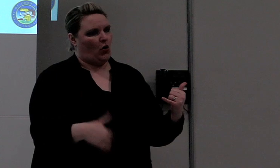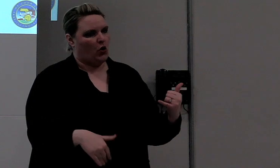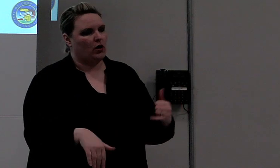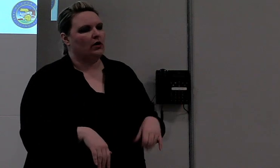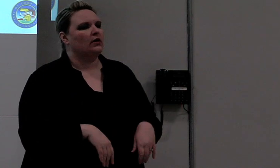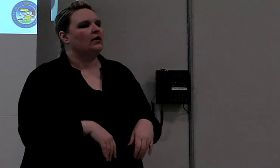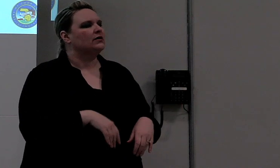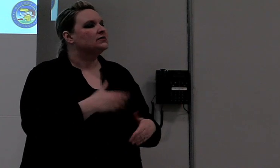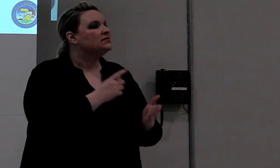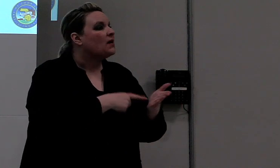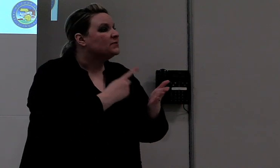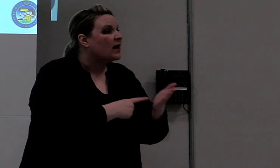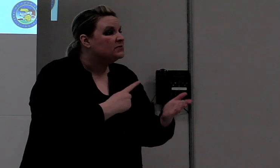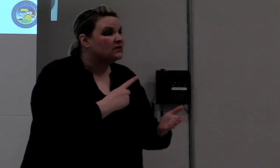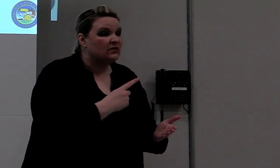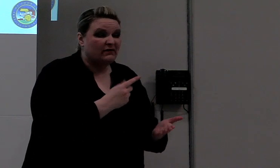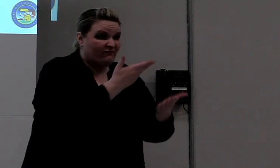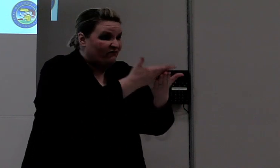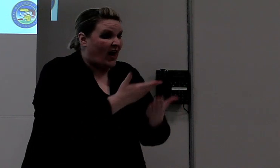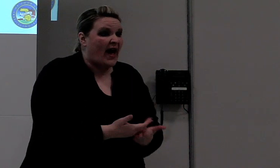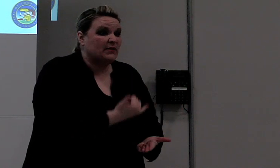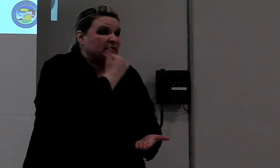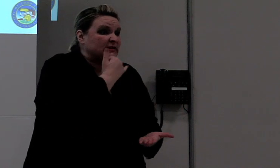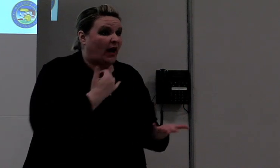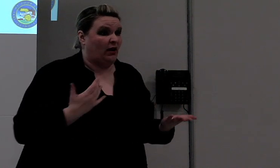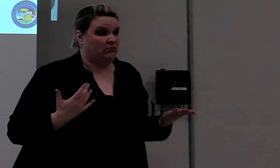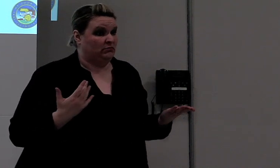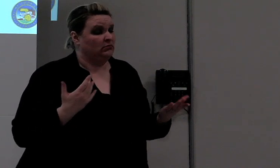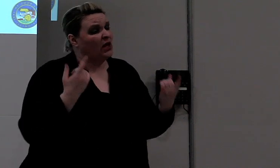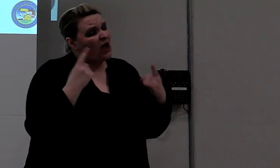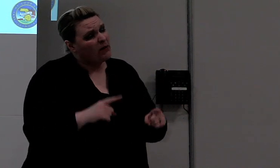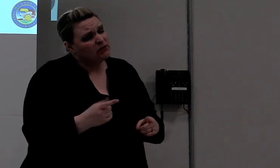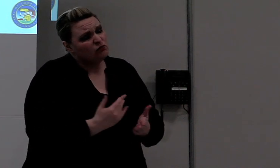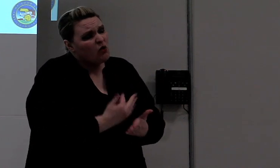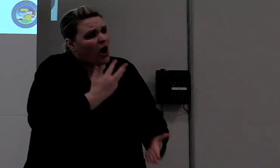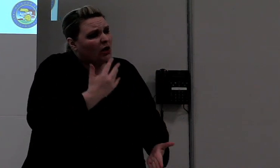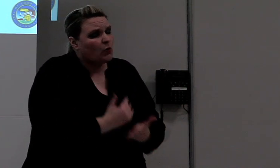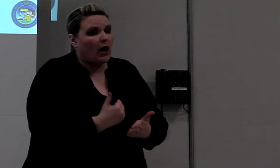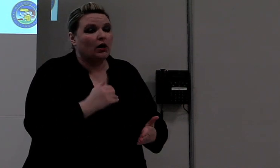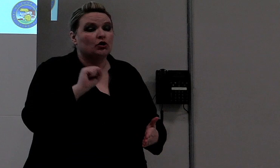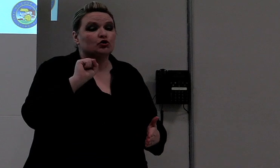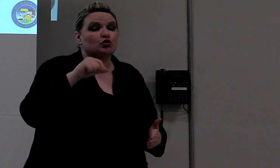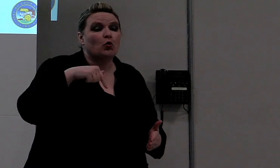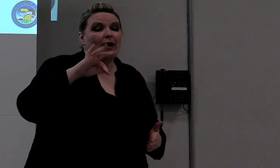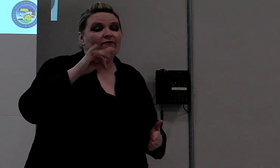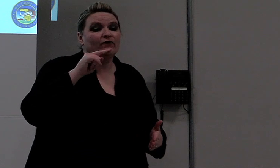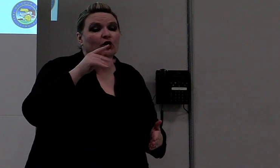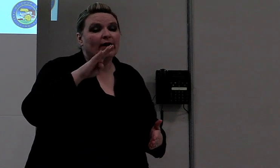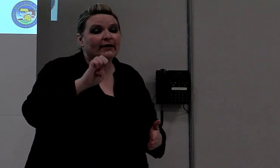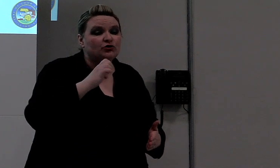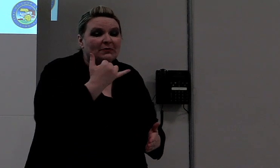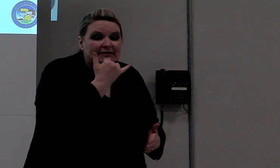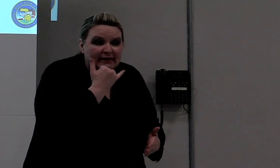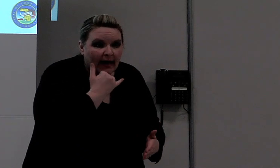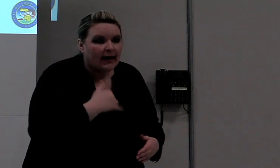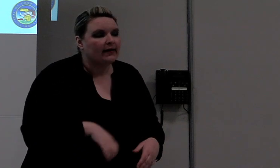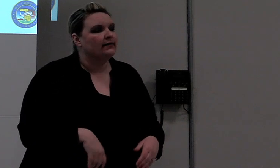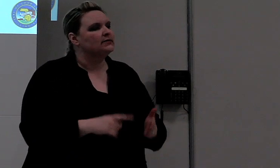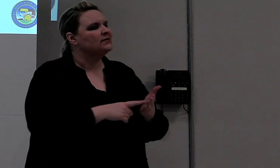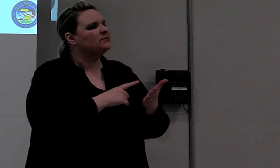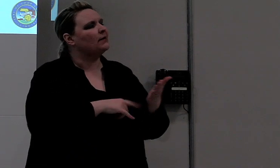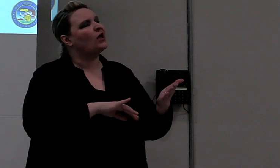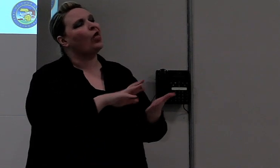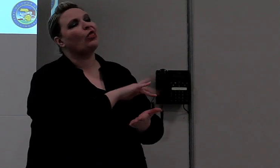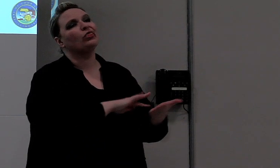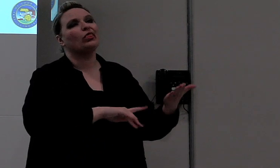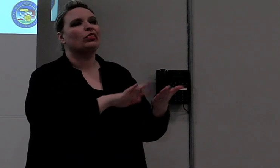Factual error, and this happens every so often. You'll have a square footage error. Sometimes it's a fat finger error of whoever